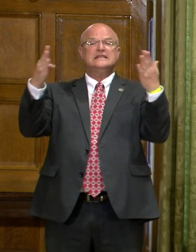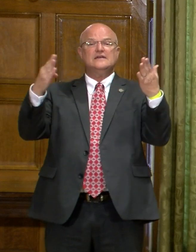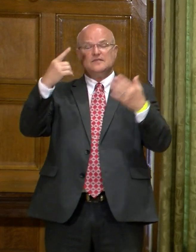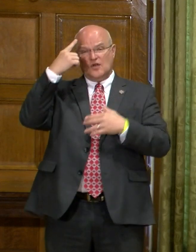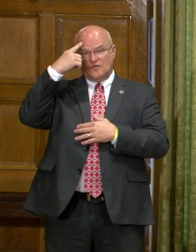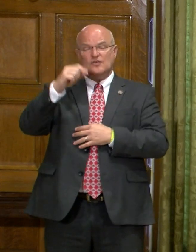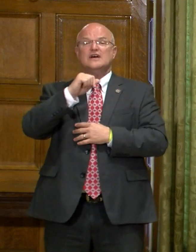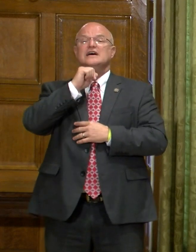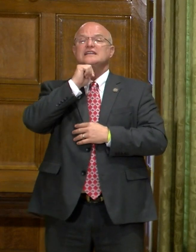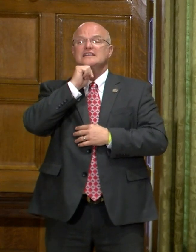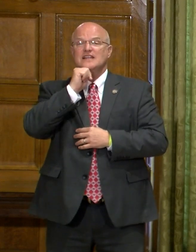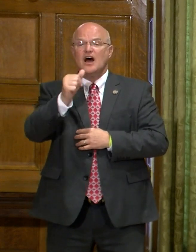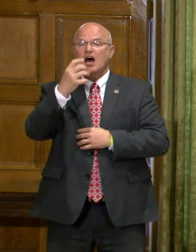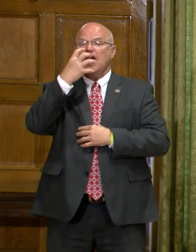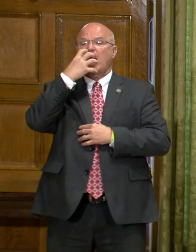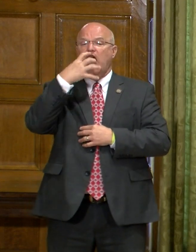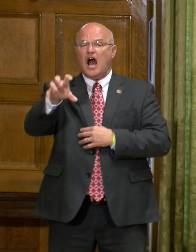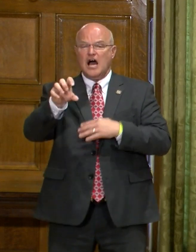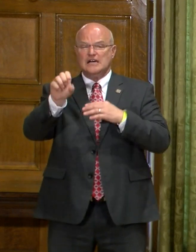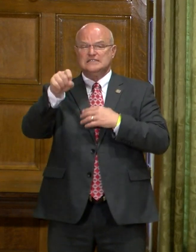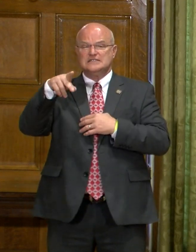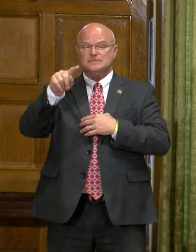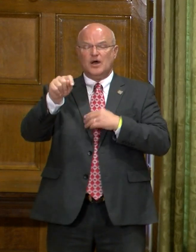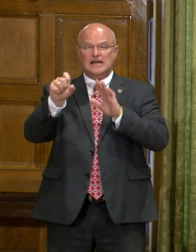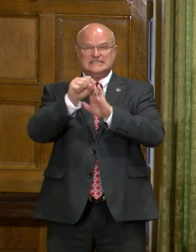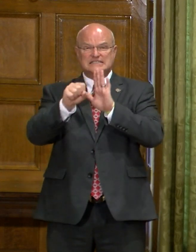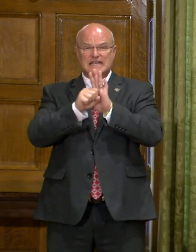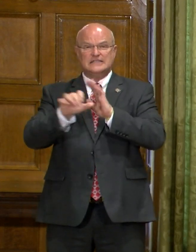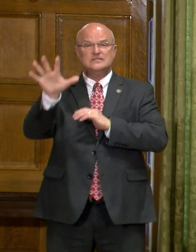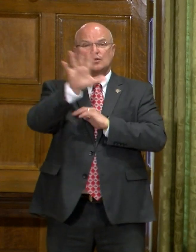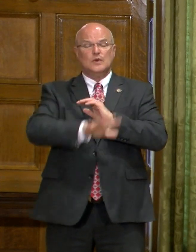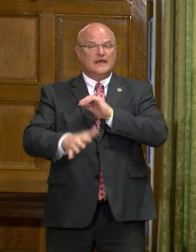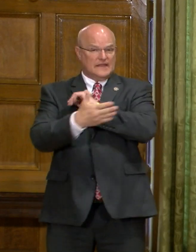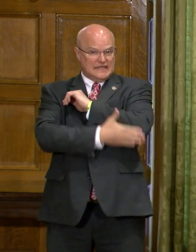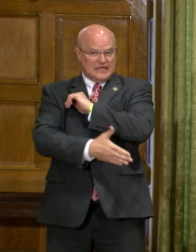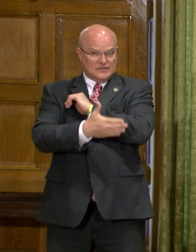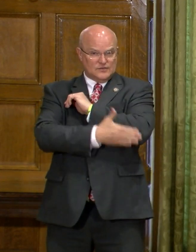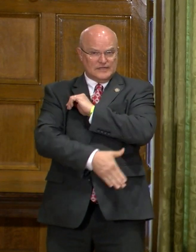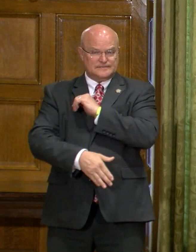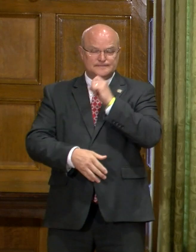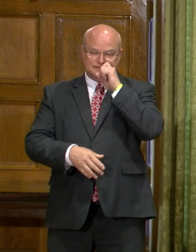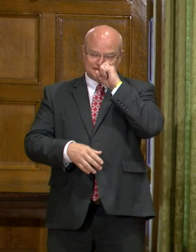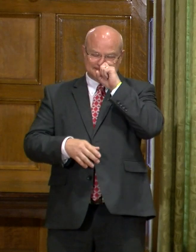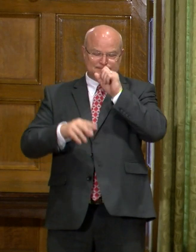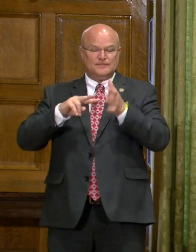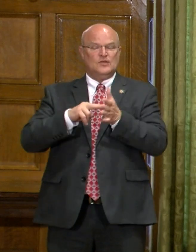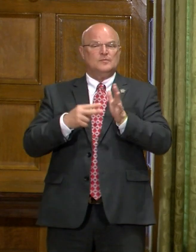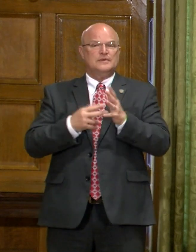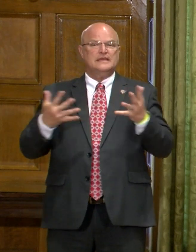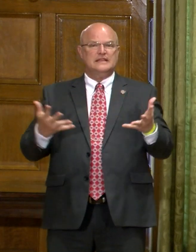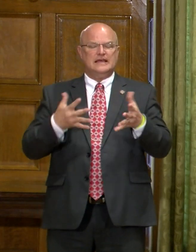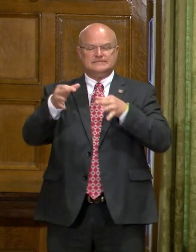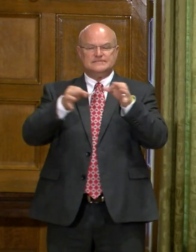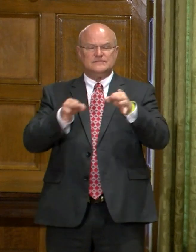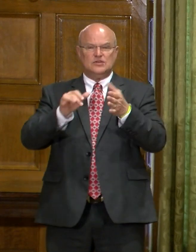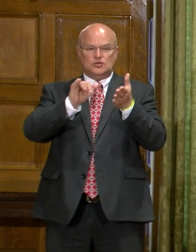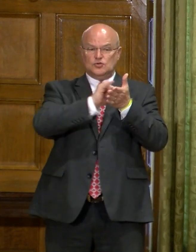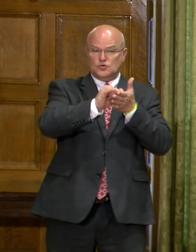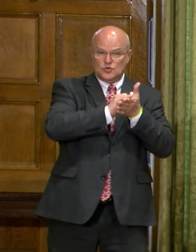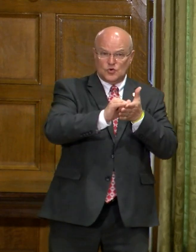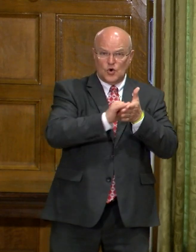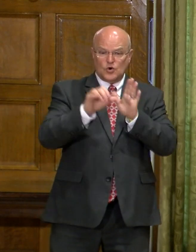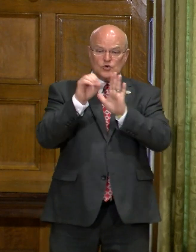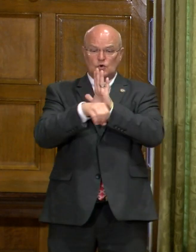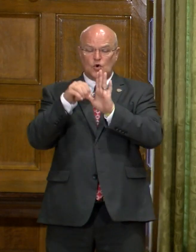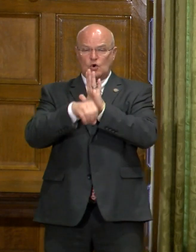for non-hotspot states from across the country. And so the hotspots currently have been defined as New York,